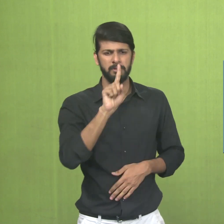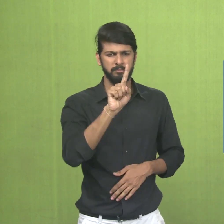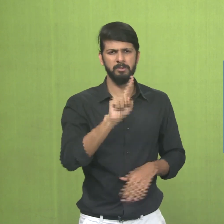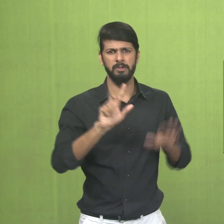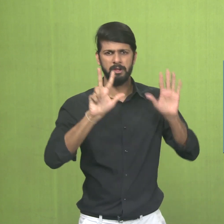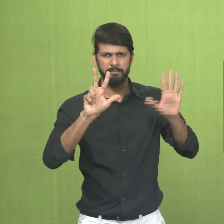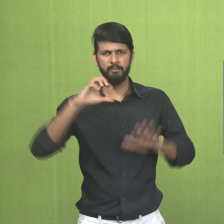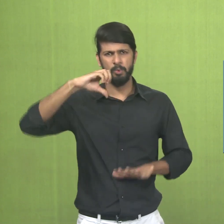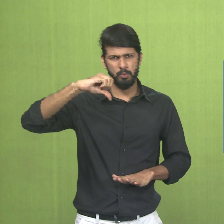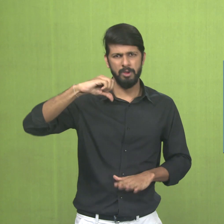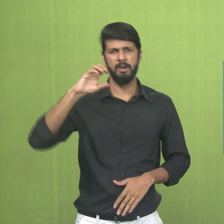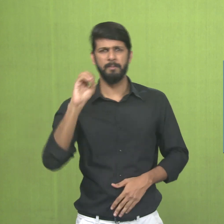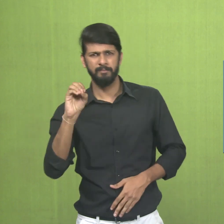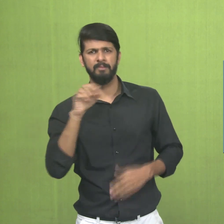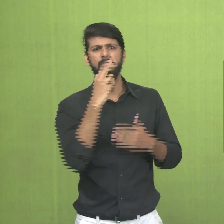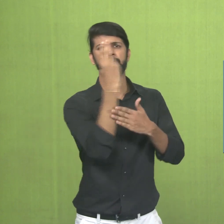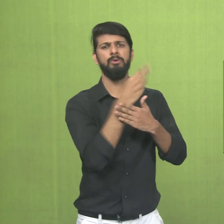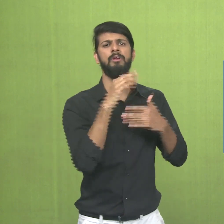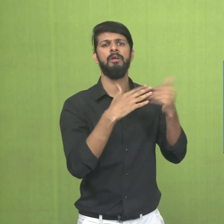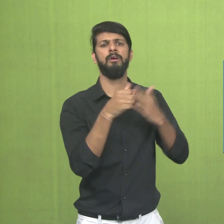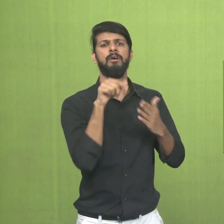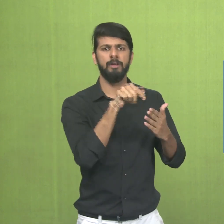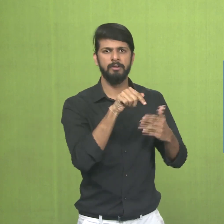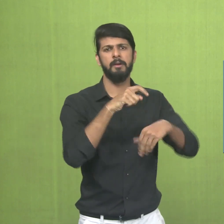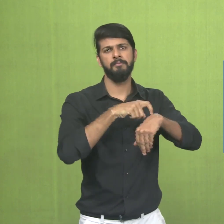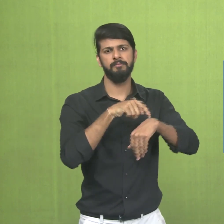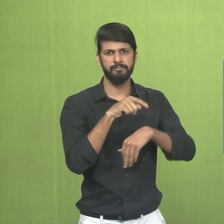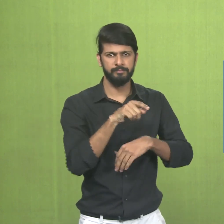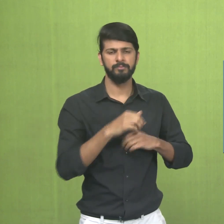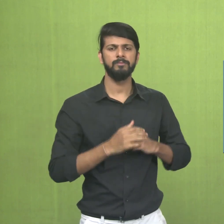The period of this painting is 1890.